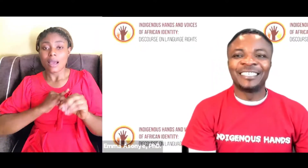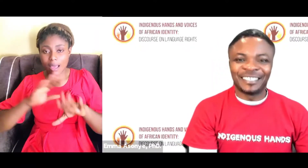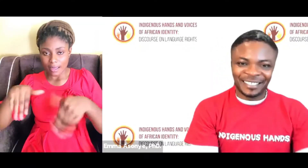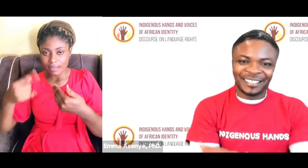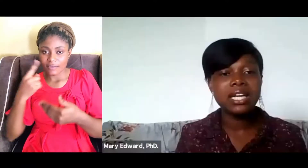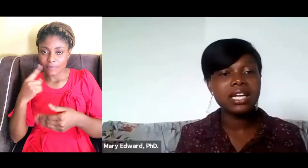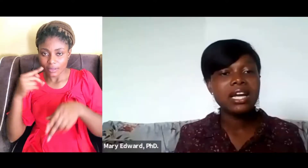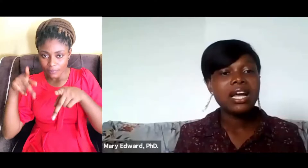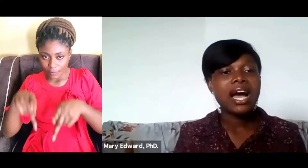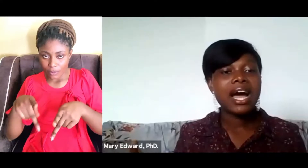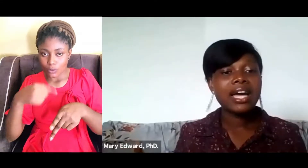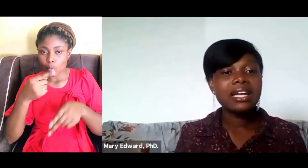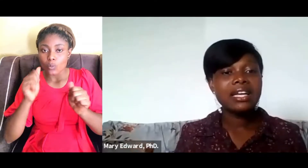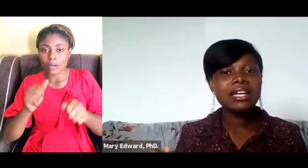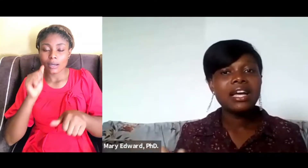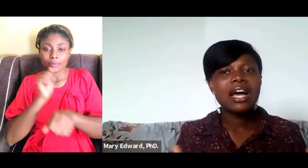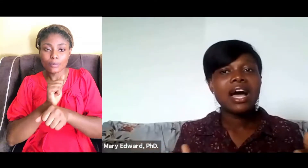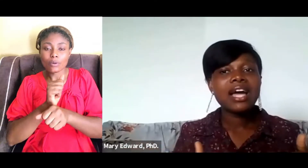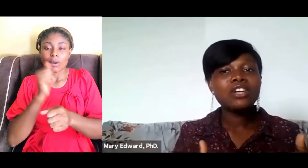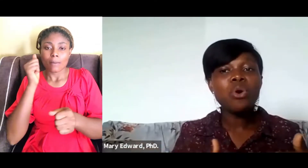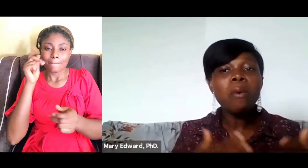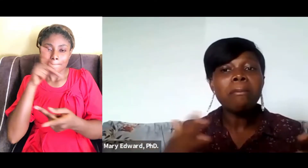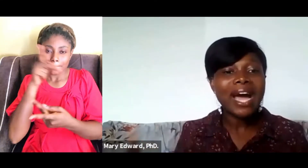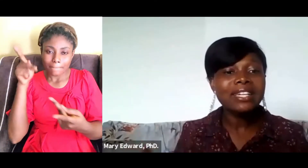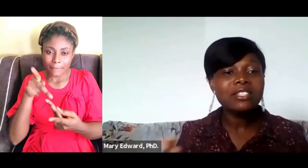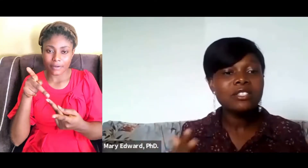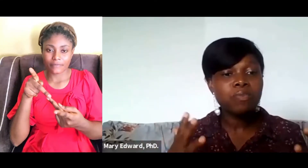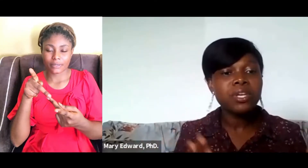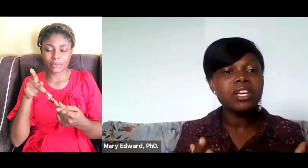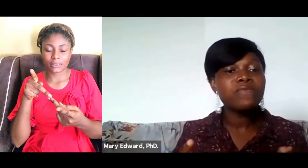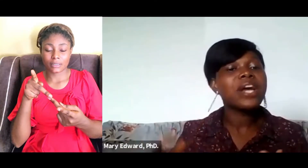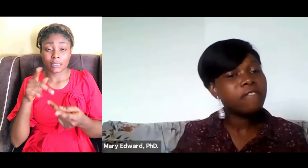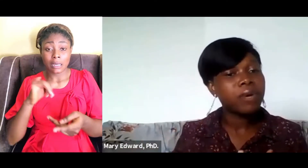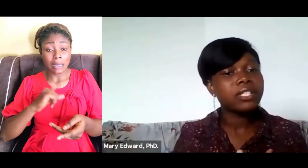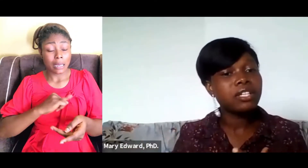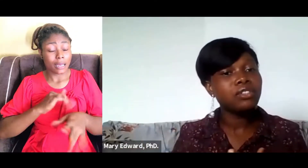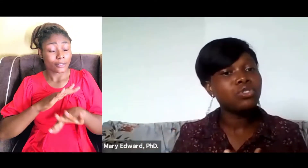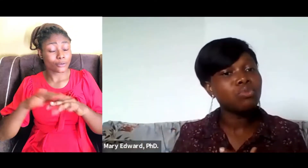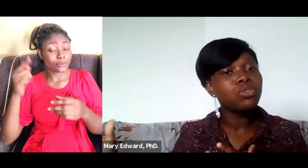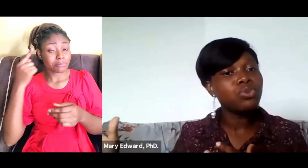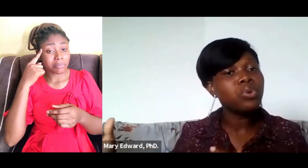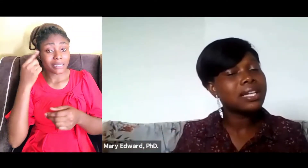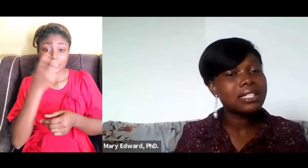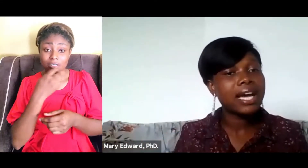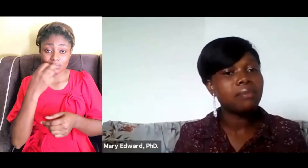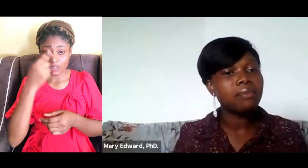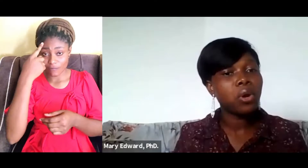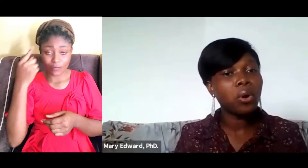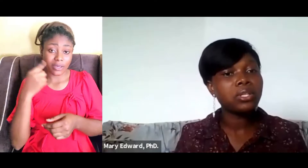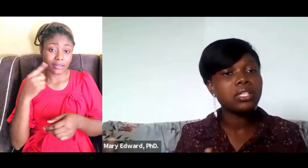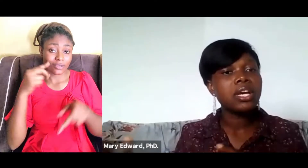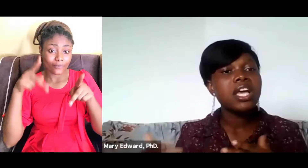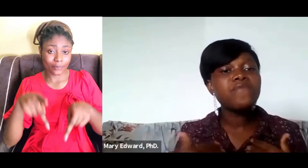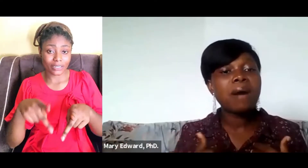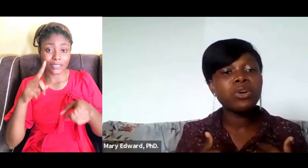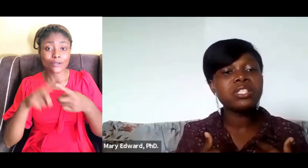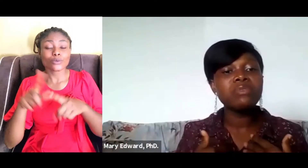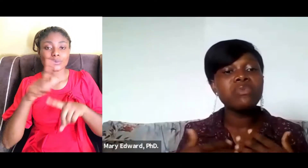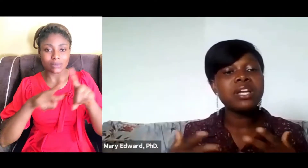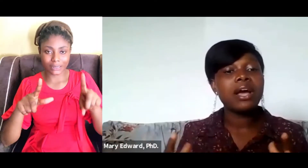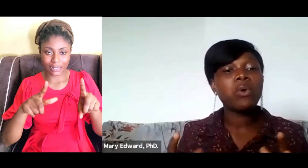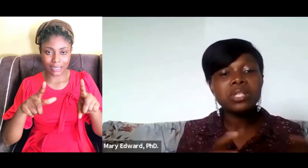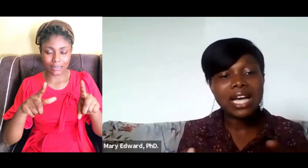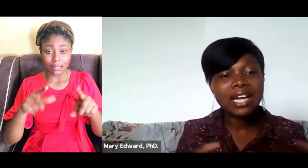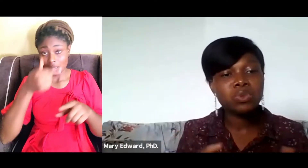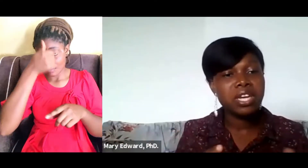work perfectly. I don't mind speaking for a deaf person to be doing the signing, because if I'm not